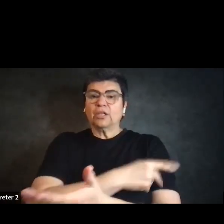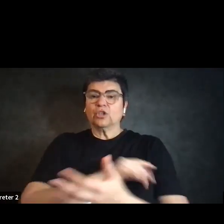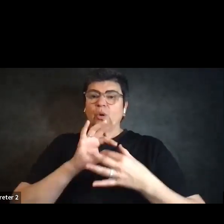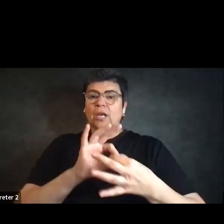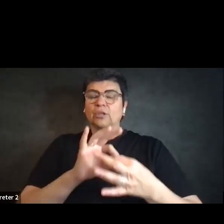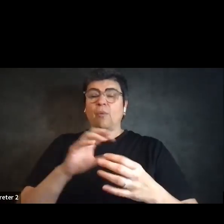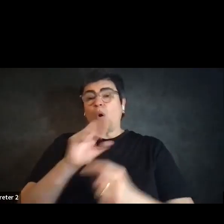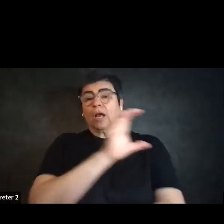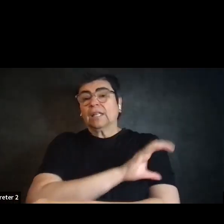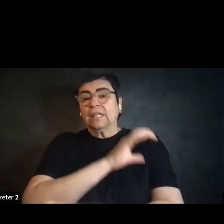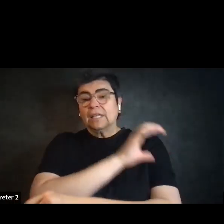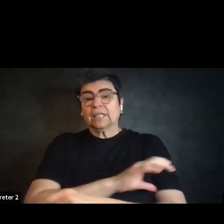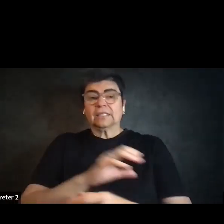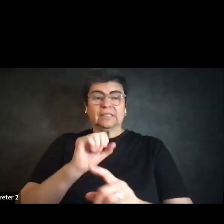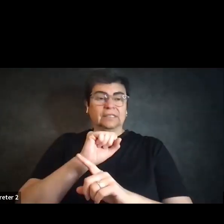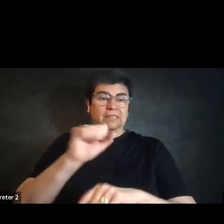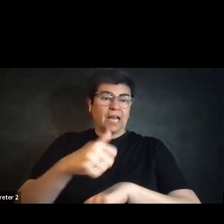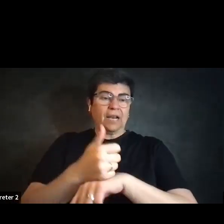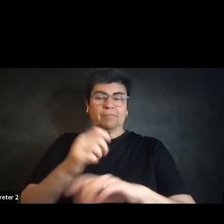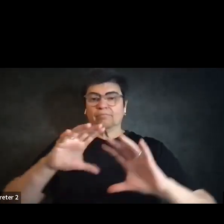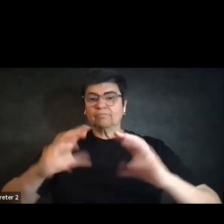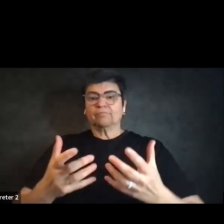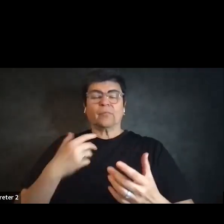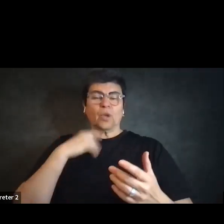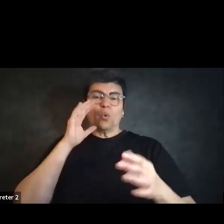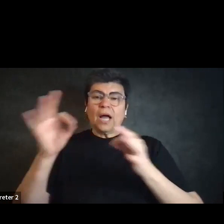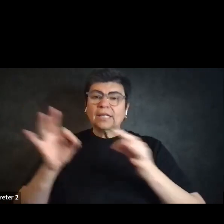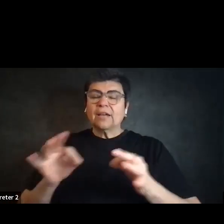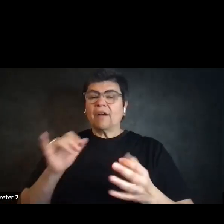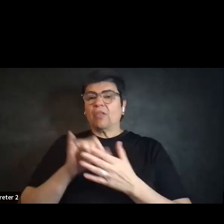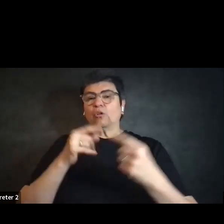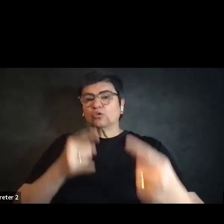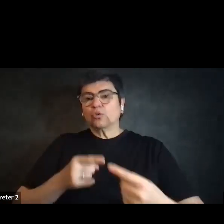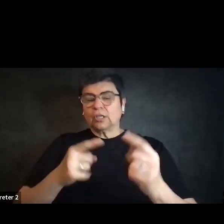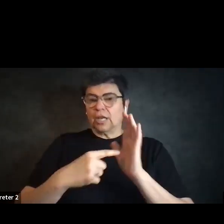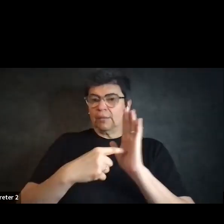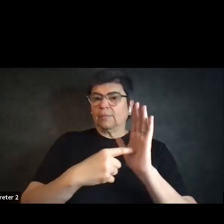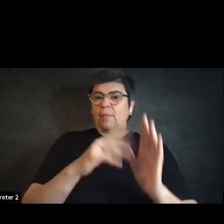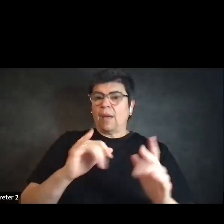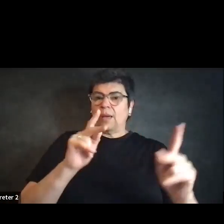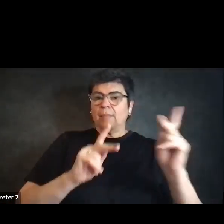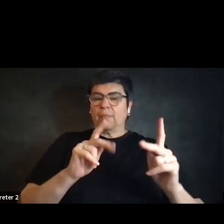setup. They were able to identify the struggles which are exhibited by patients with disabilities.